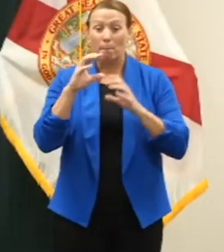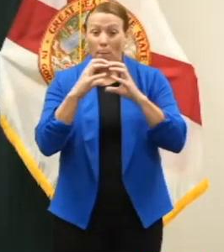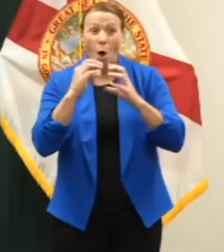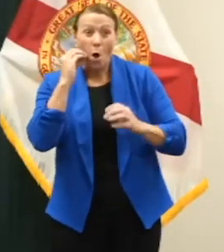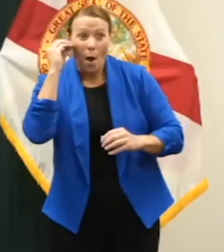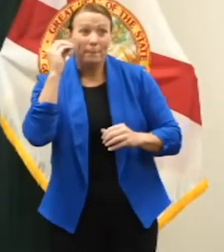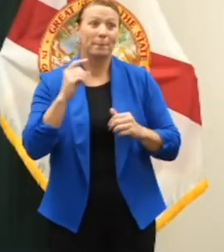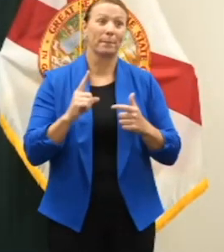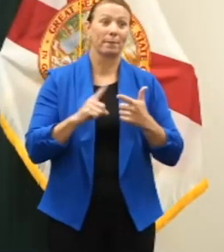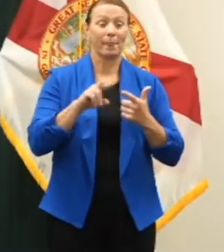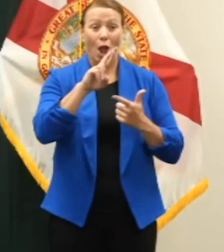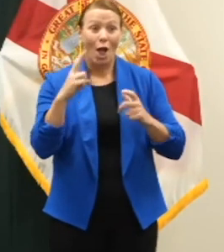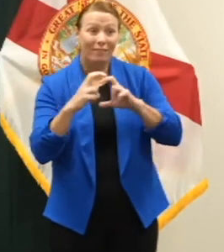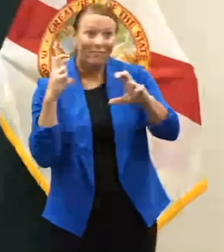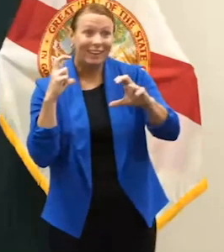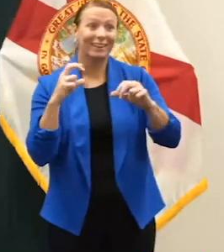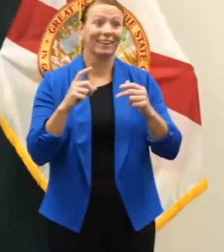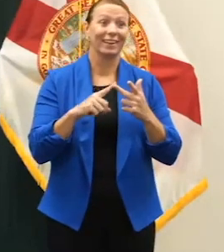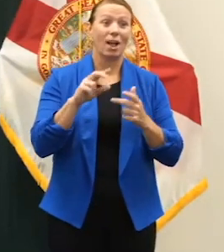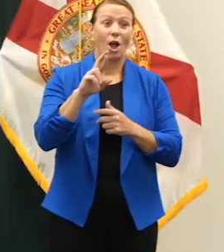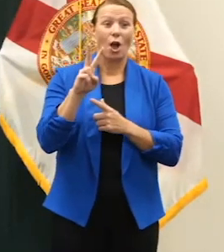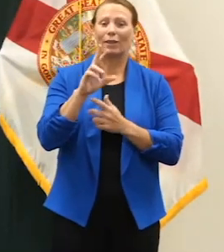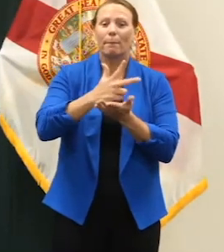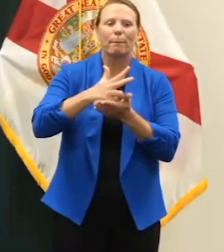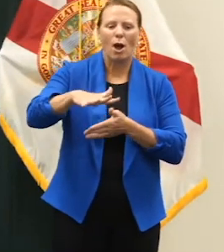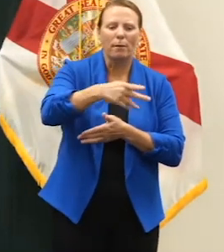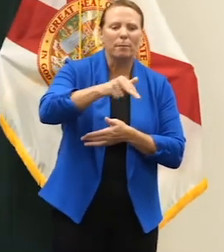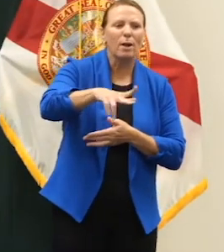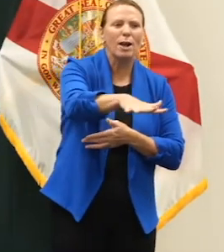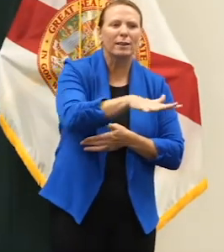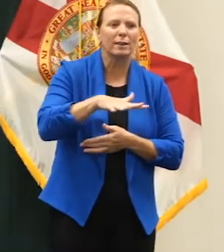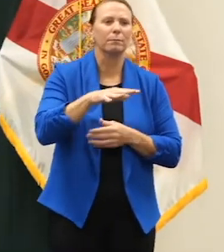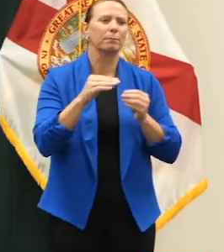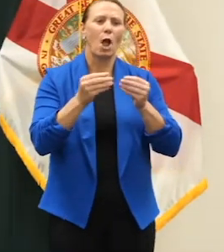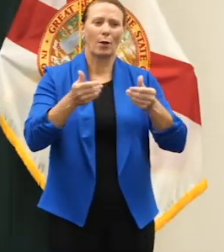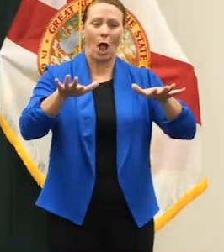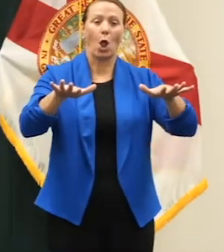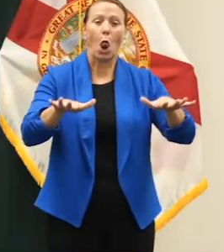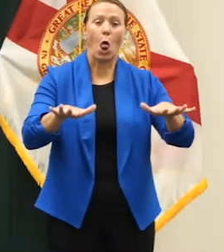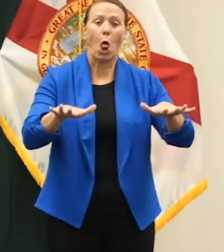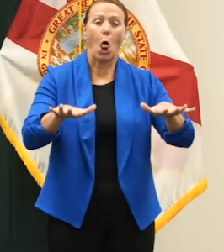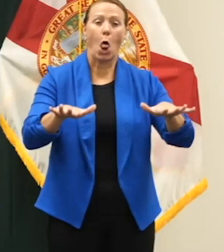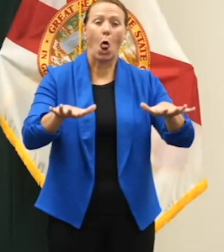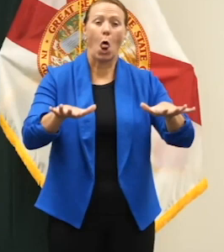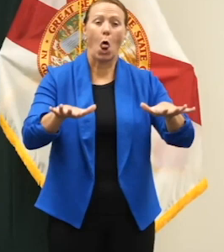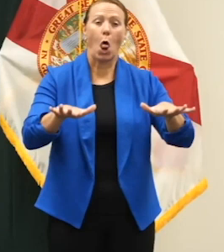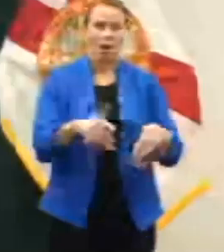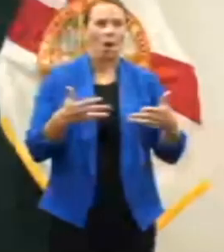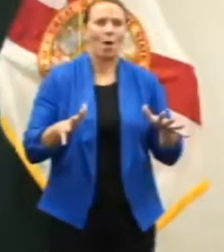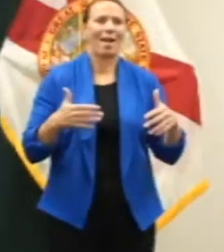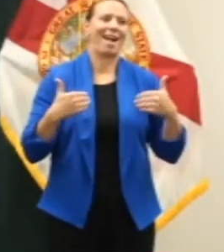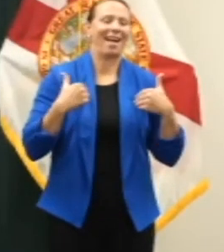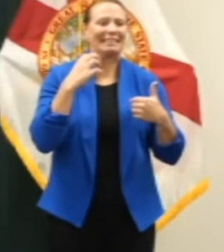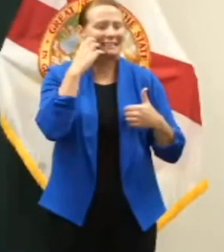RVs and RV parks, also low-lying areas, and anybody that's in an already water-inundated area, even though